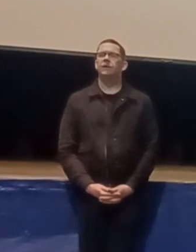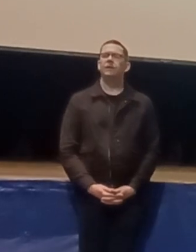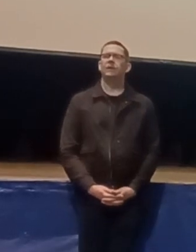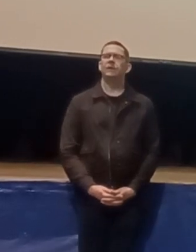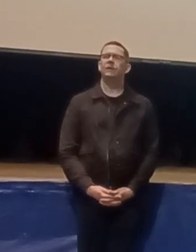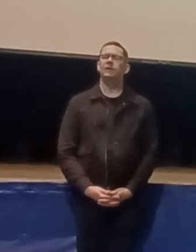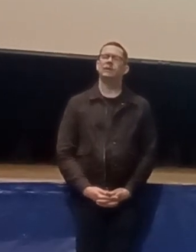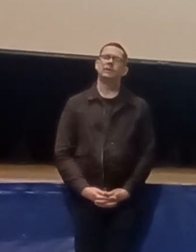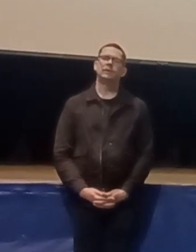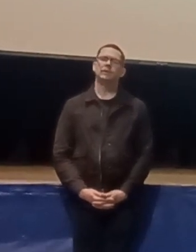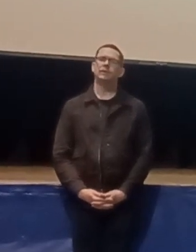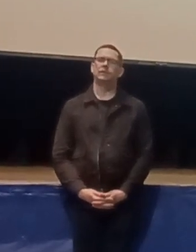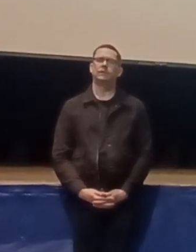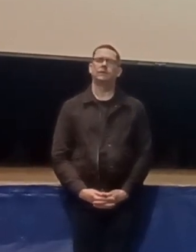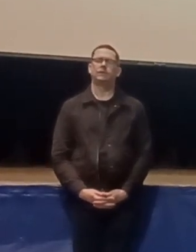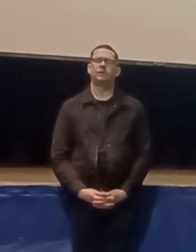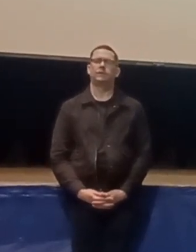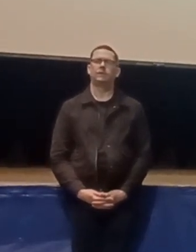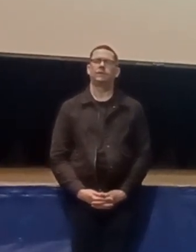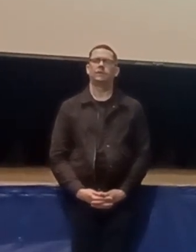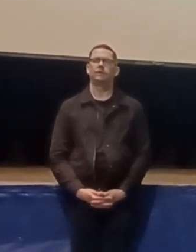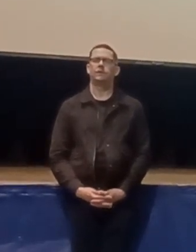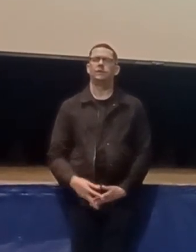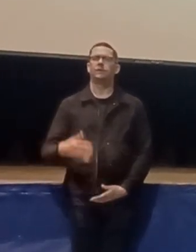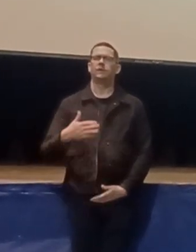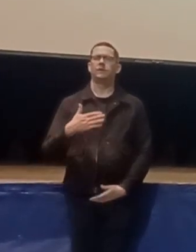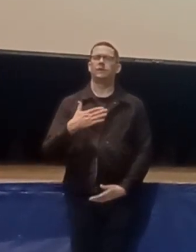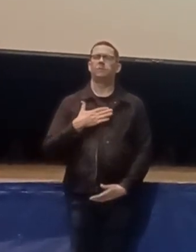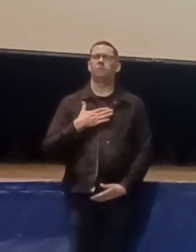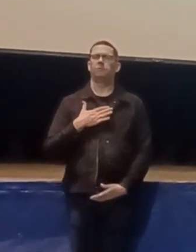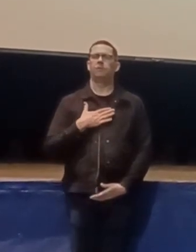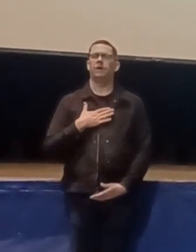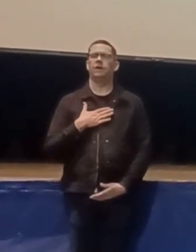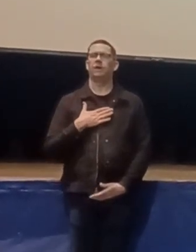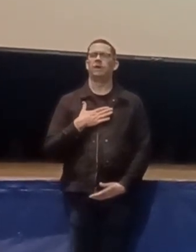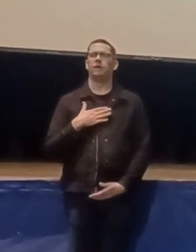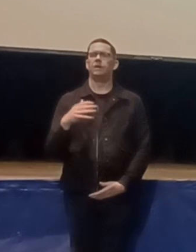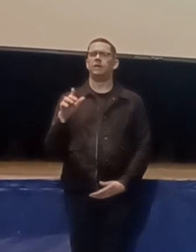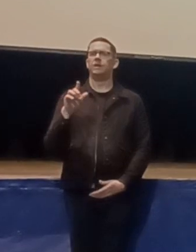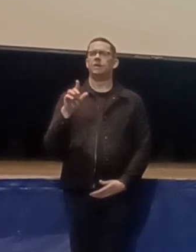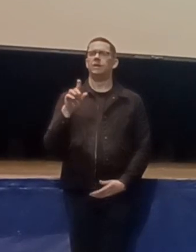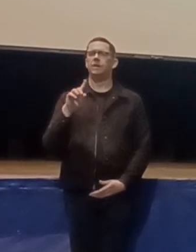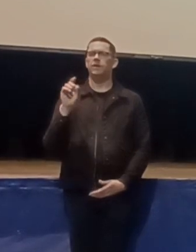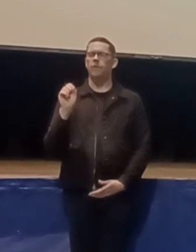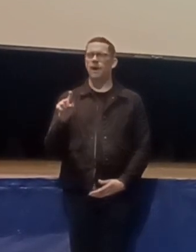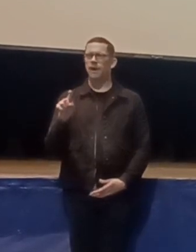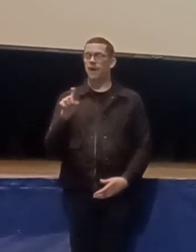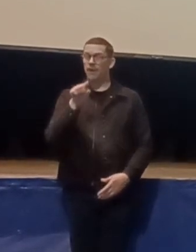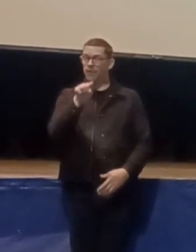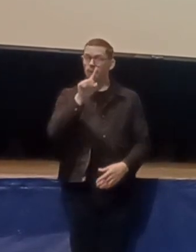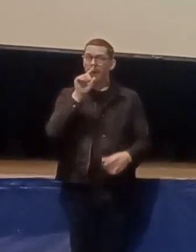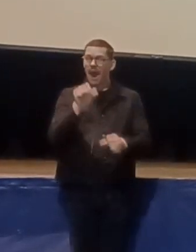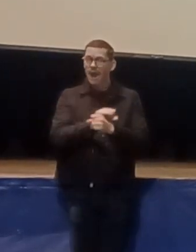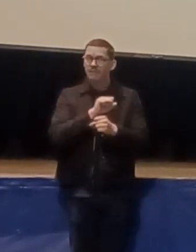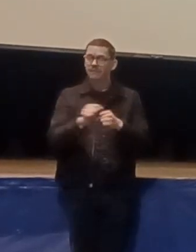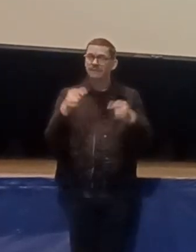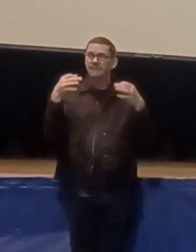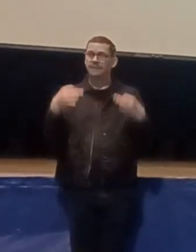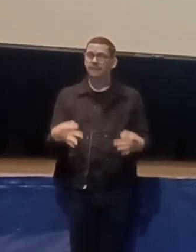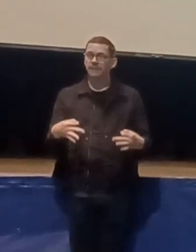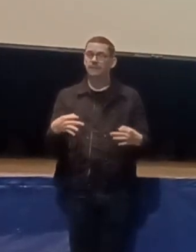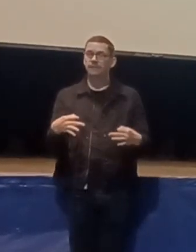My question is that I'm really trying to find out, are you absolutely certain that you can